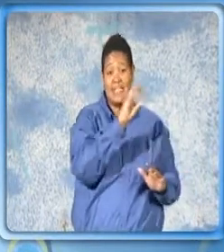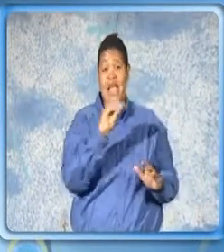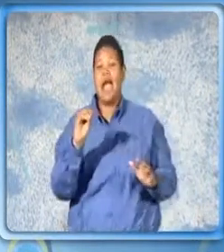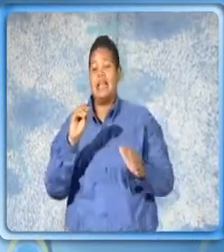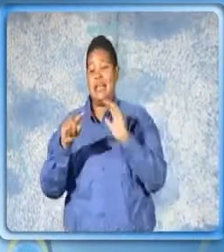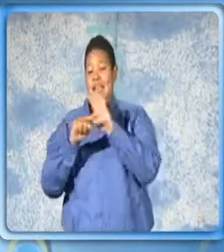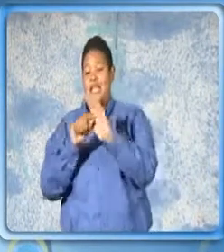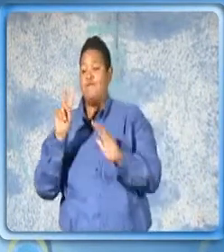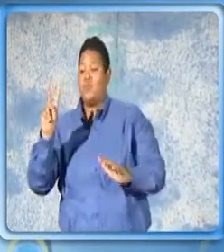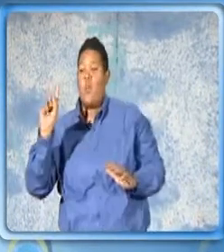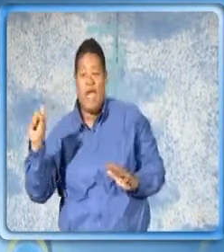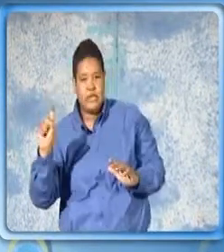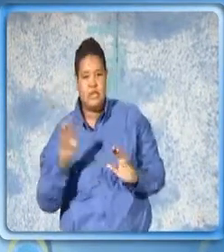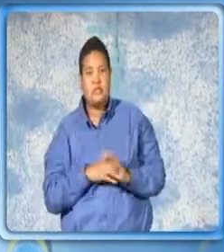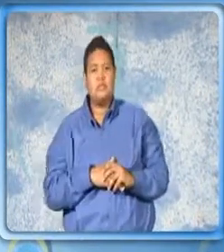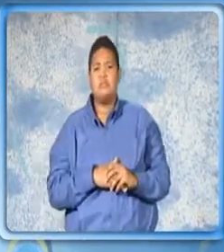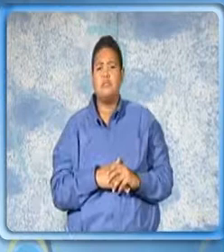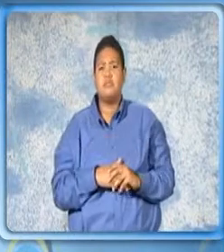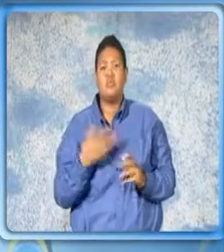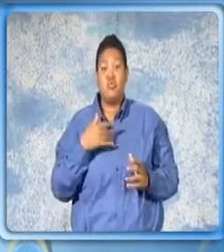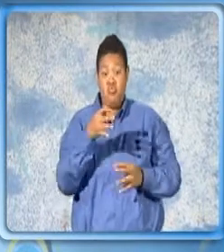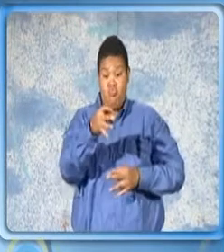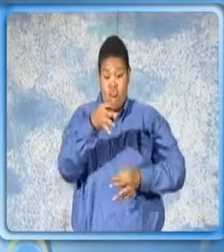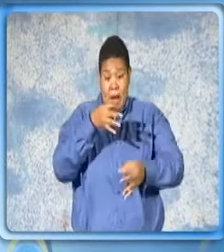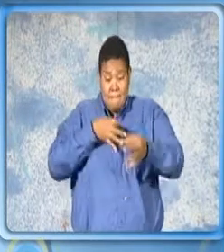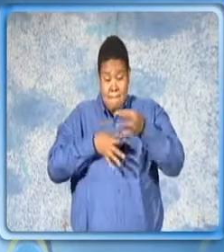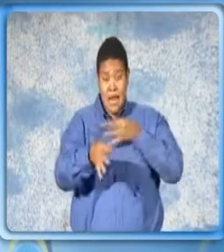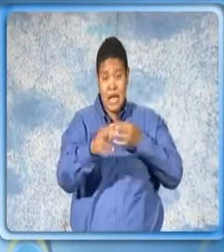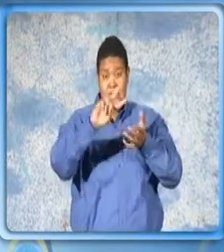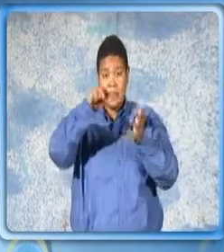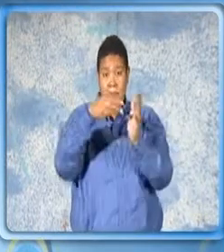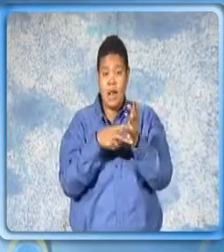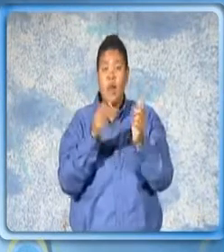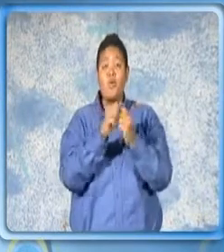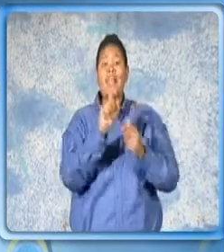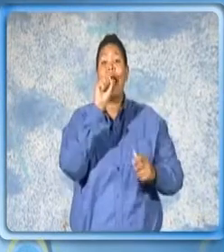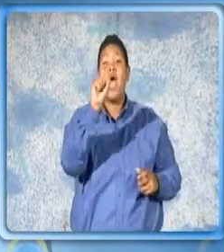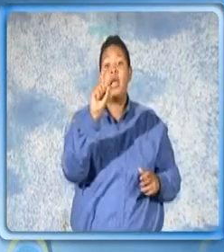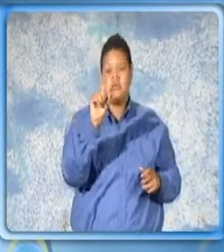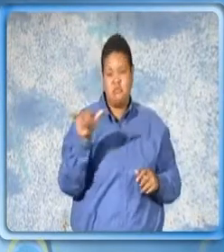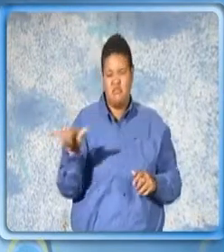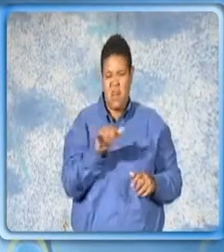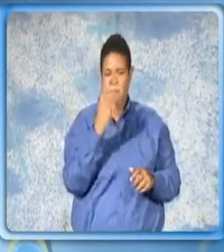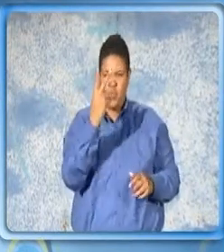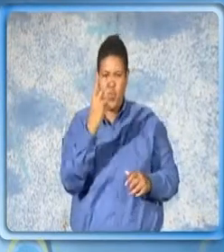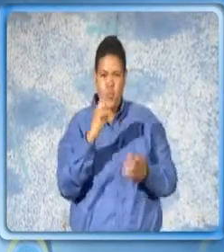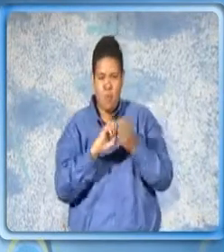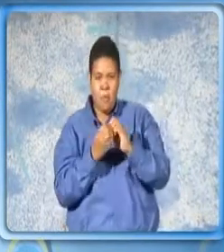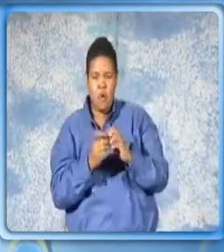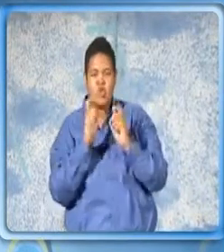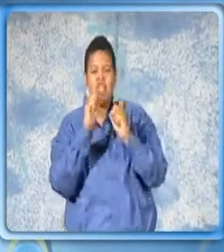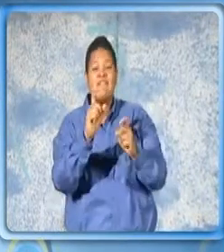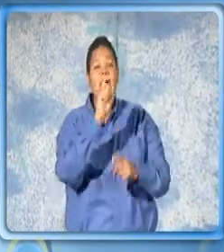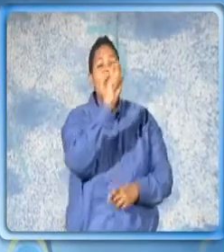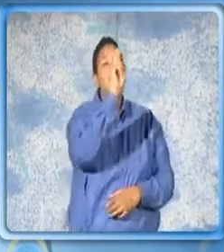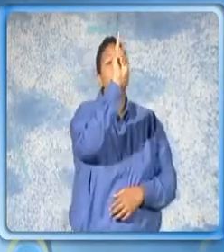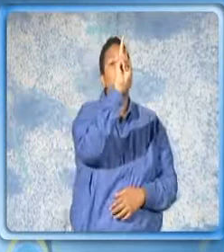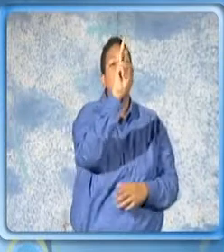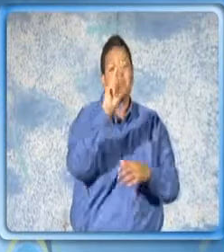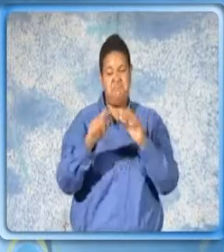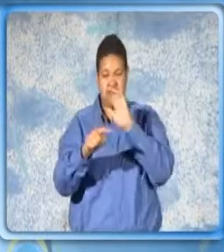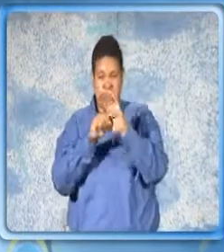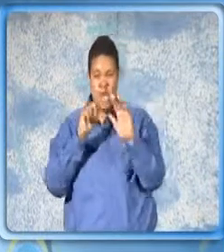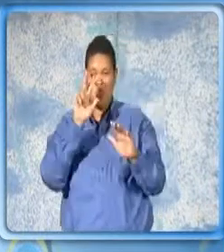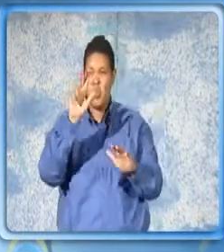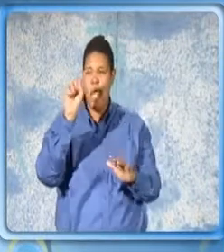2x. We replace the middle term x with these two terms to give us x squared minus